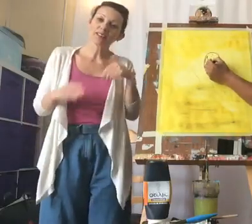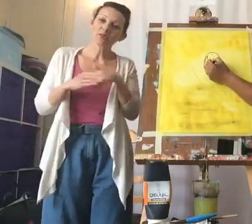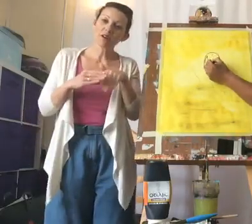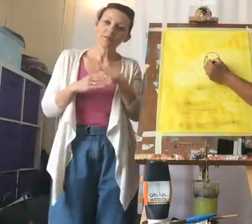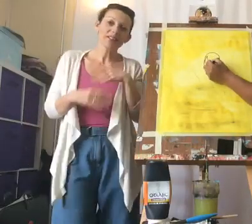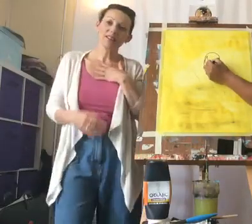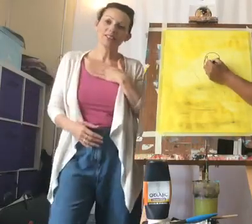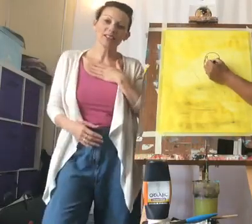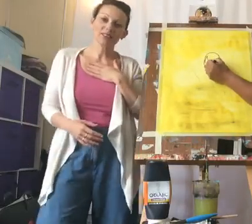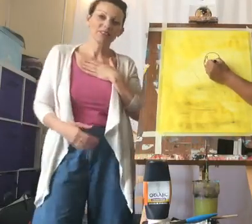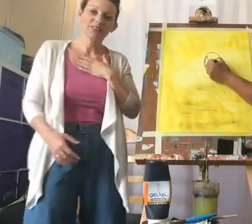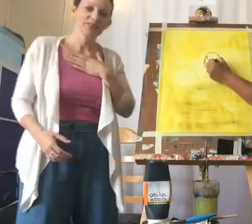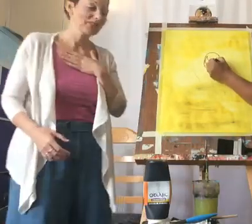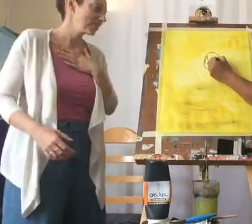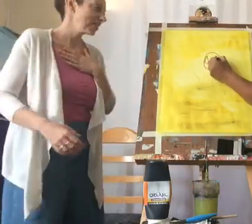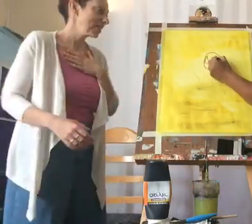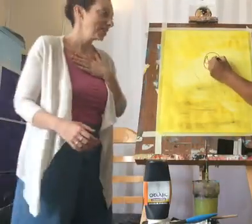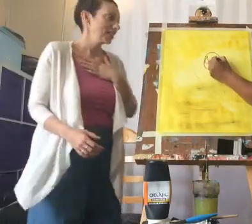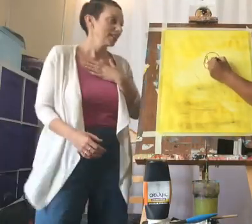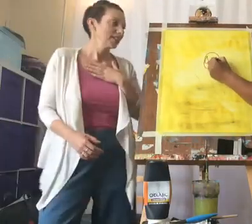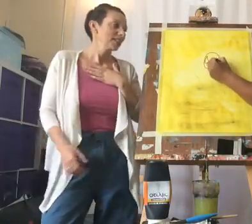I interrupt. Loves it.